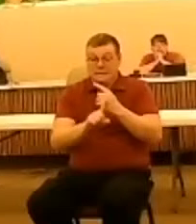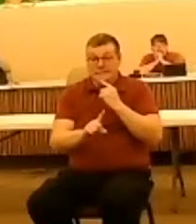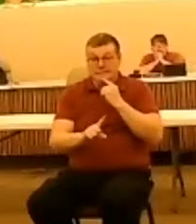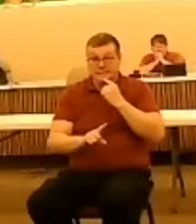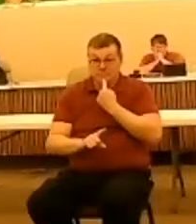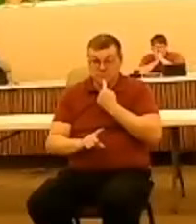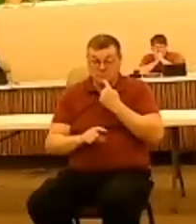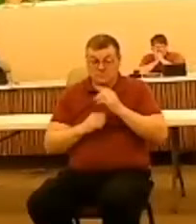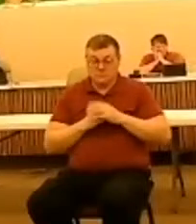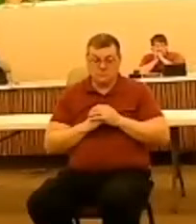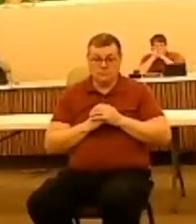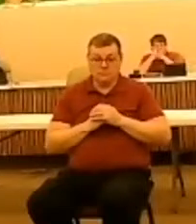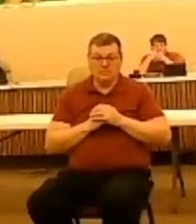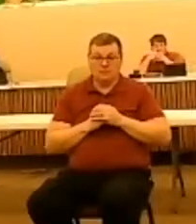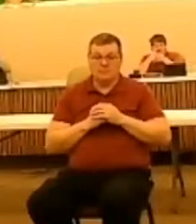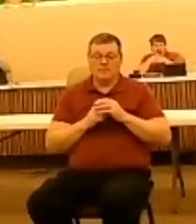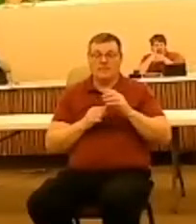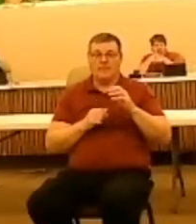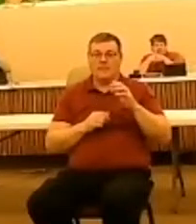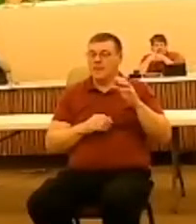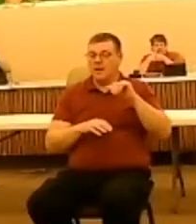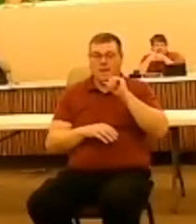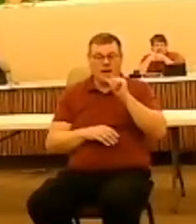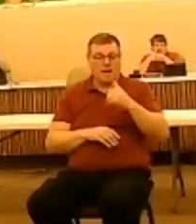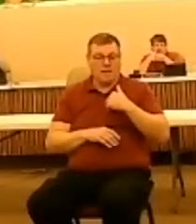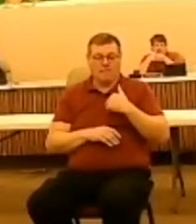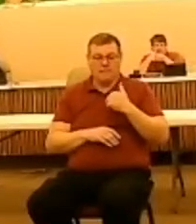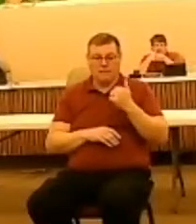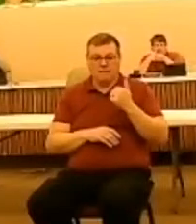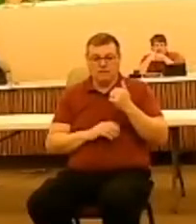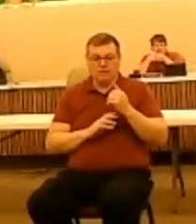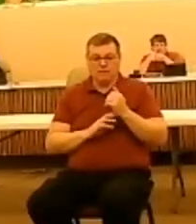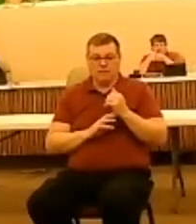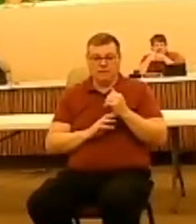significant, does not have,